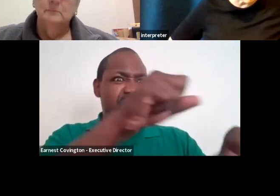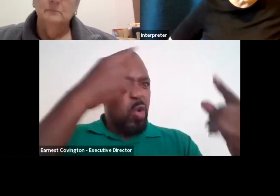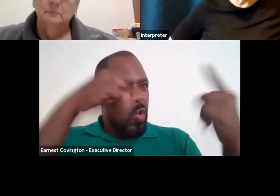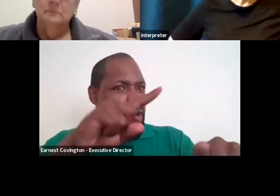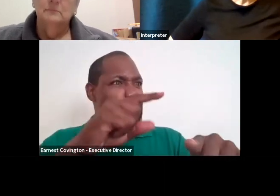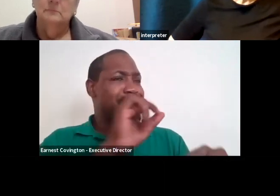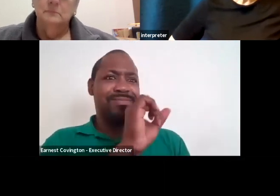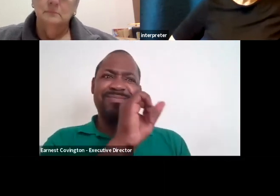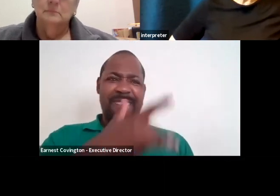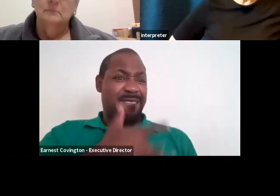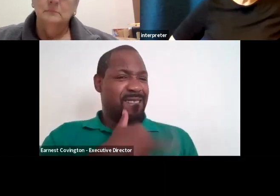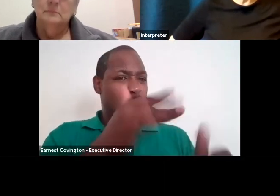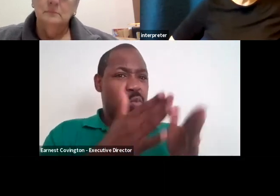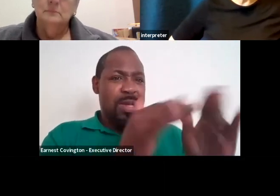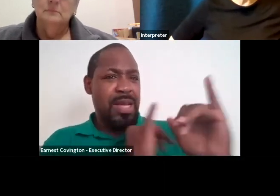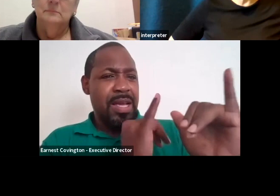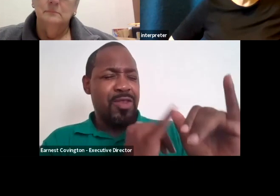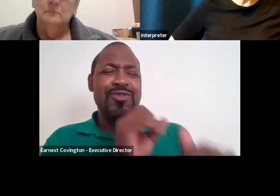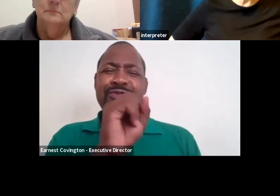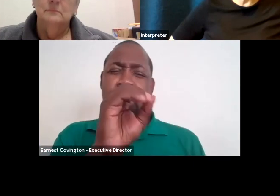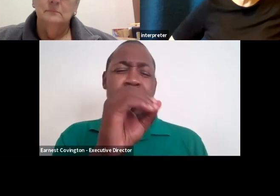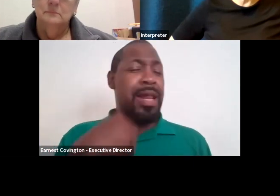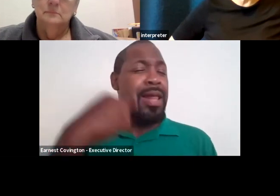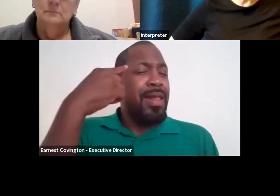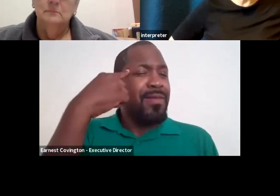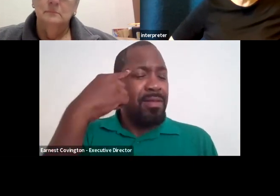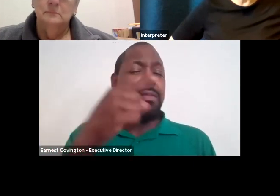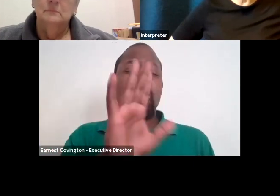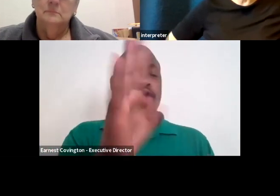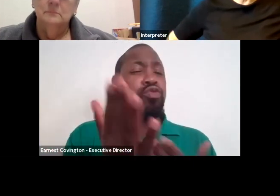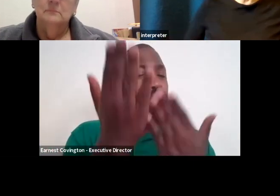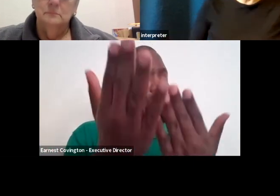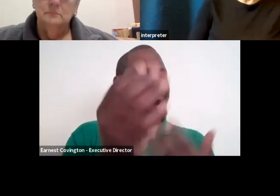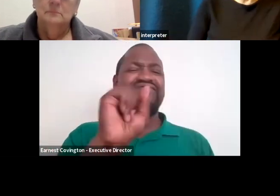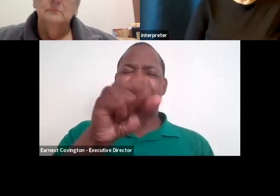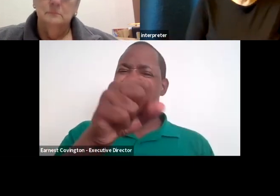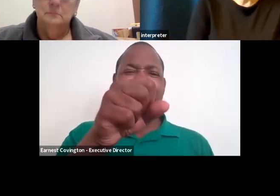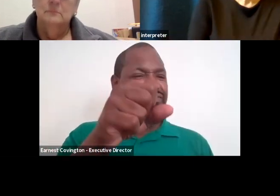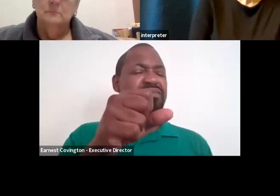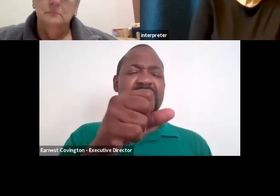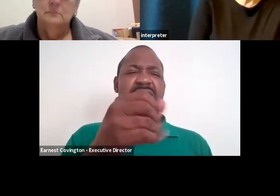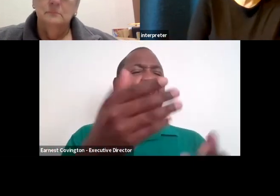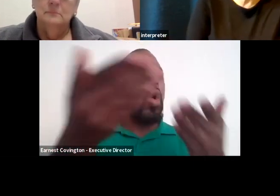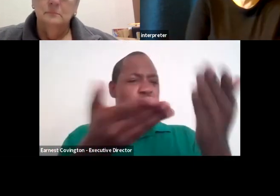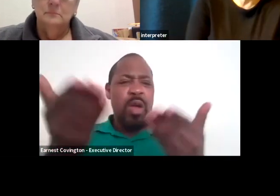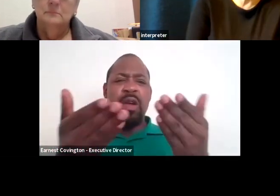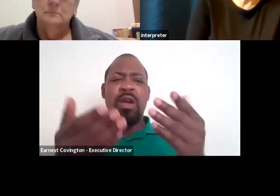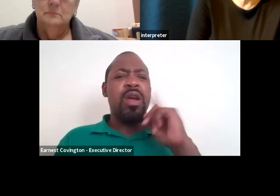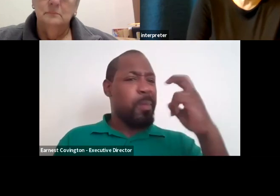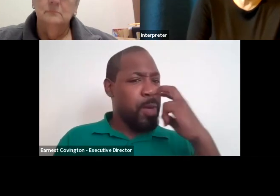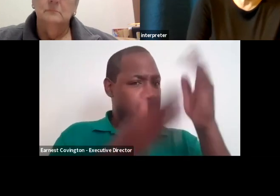help they needed. So I think if we got people together, might be a good way to get people buy-in. So I like